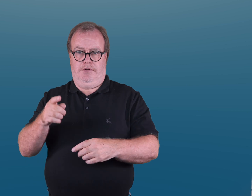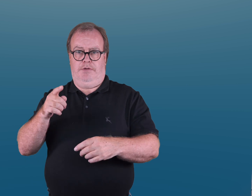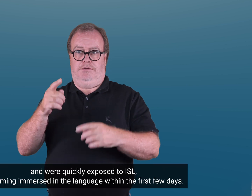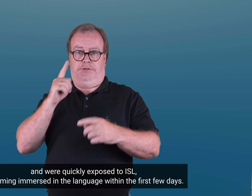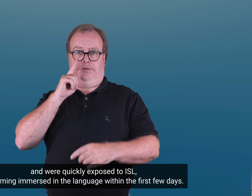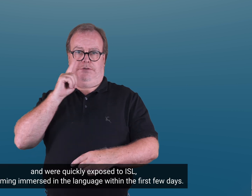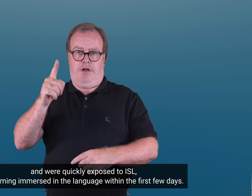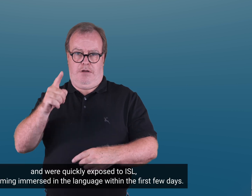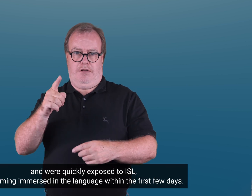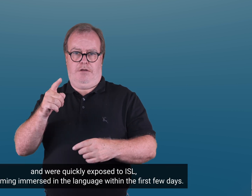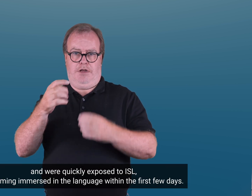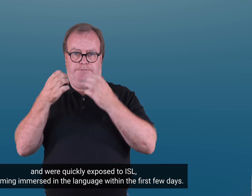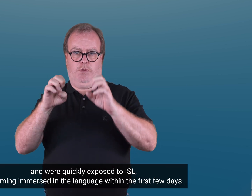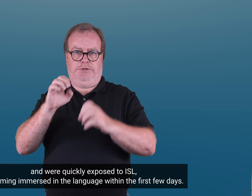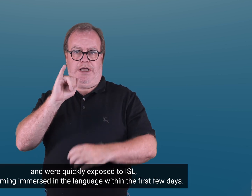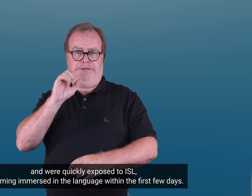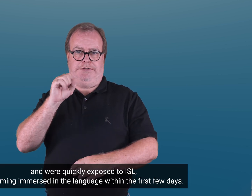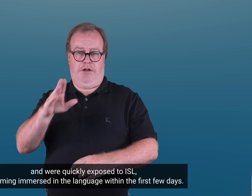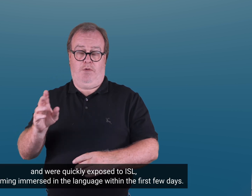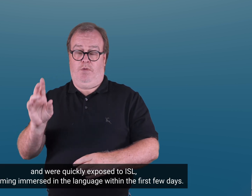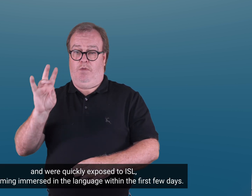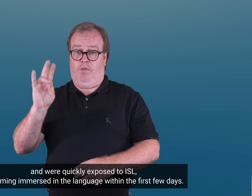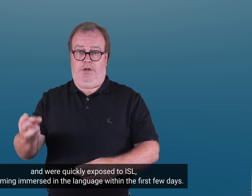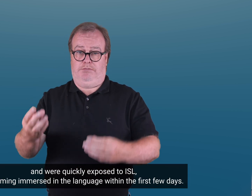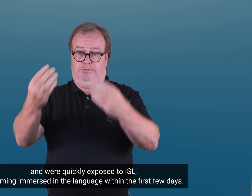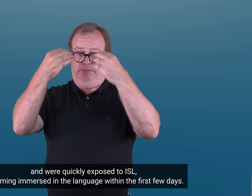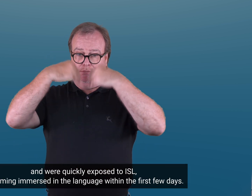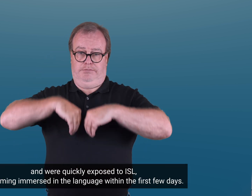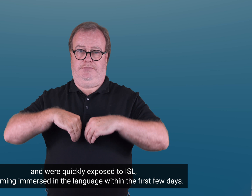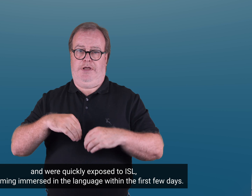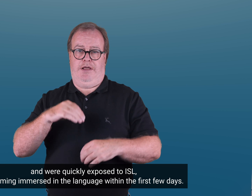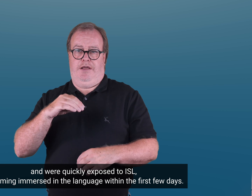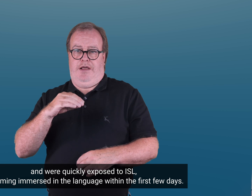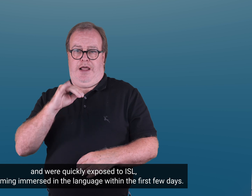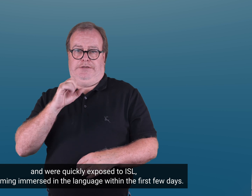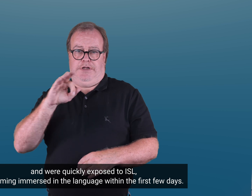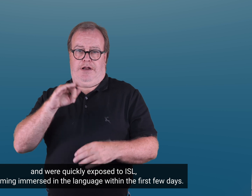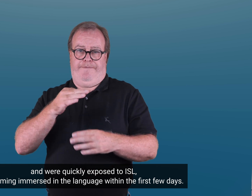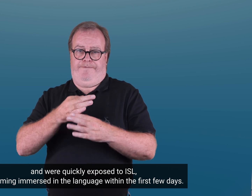and were quickly exposed to ISL, becoming immersed in the language within the first few days.